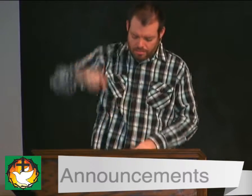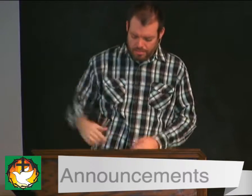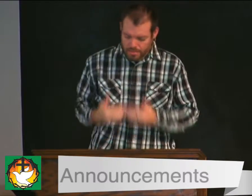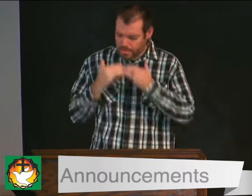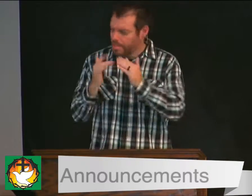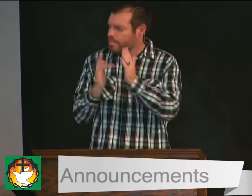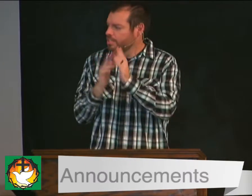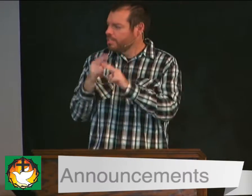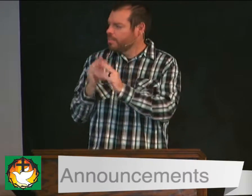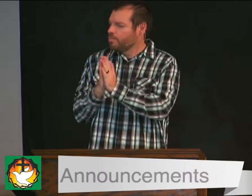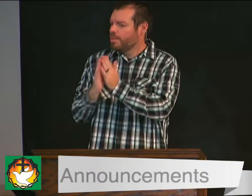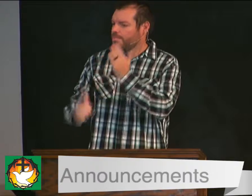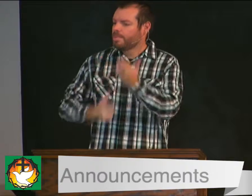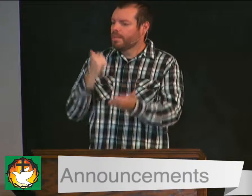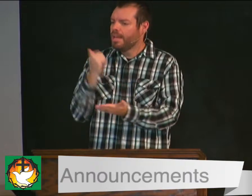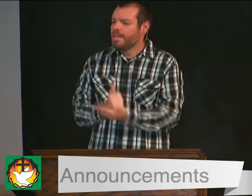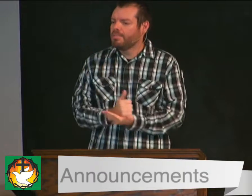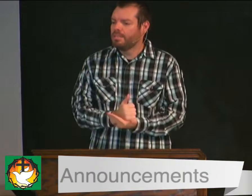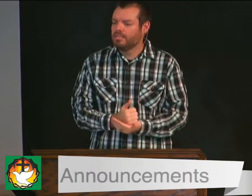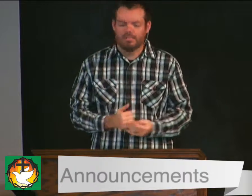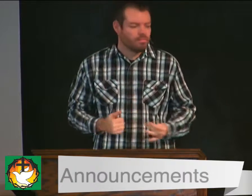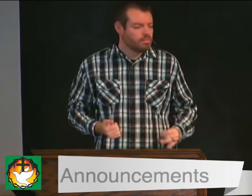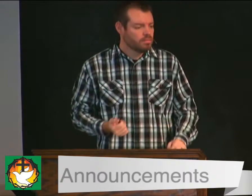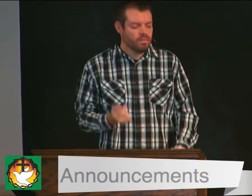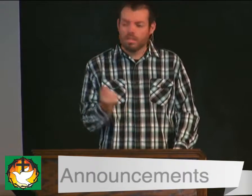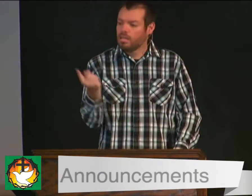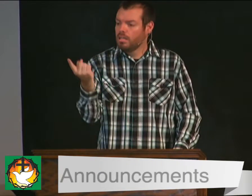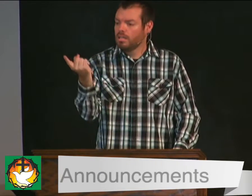there. Thank you, Jesus' name, pray. Amen.